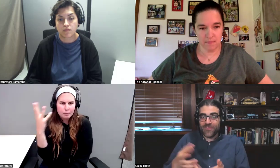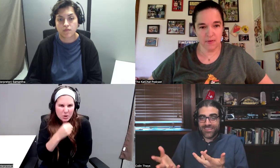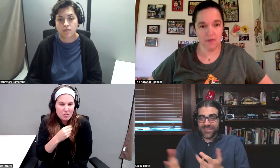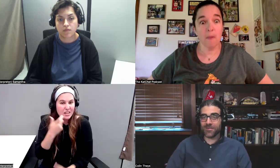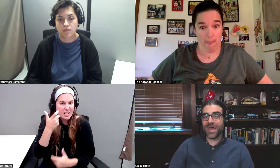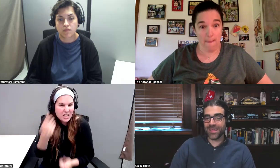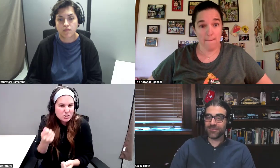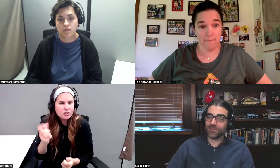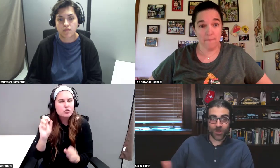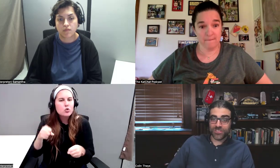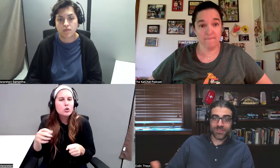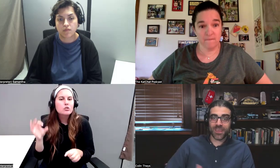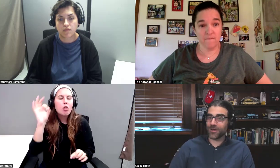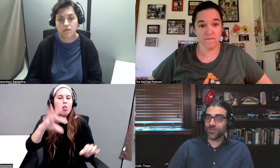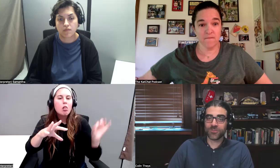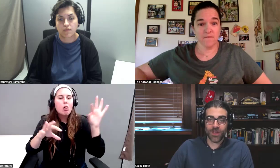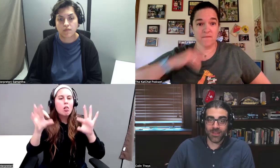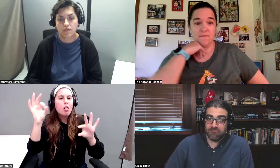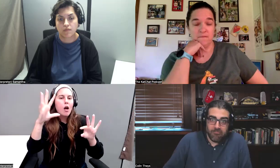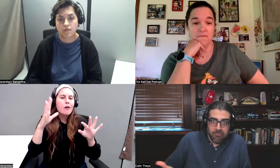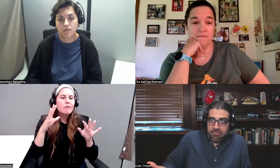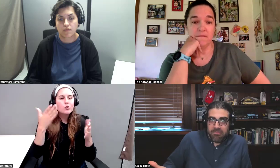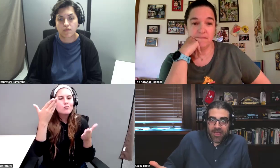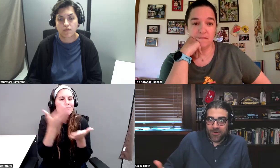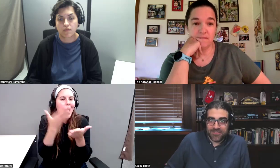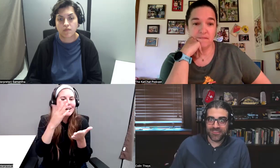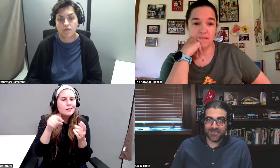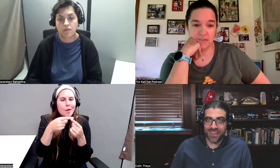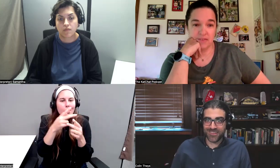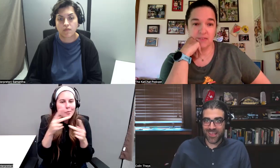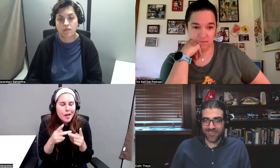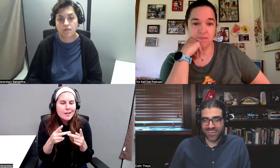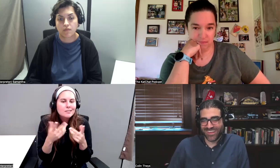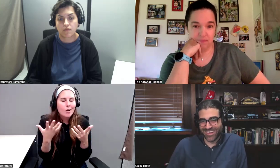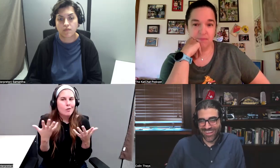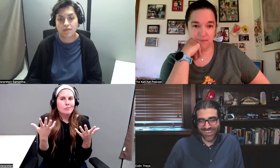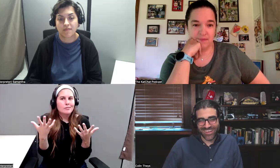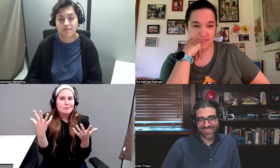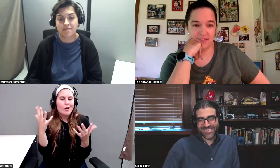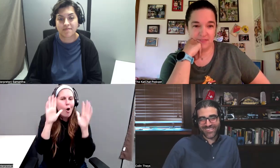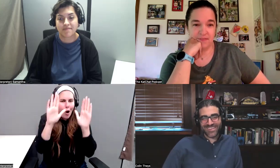throw a couple facts in there about it, go shoot it there. It looks great. Like what's not to love?